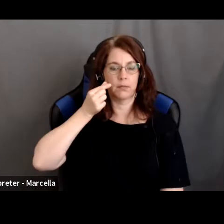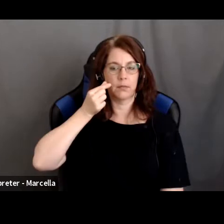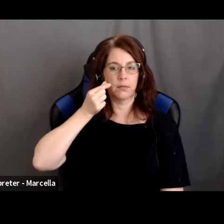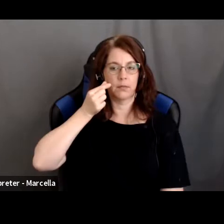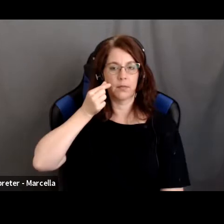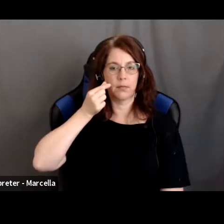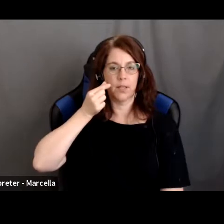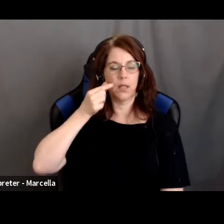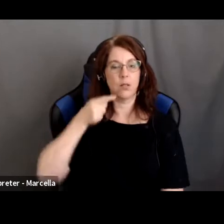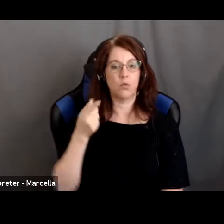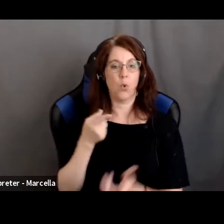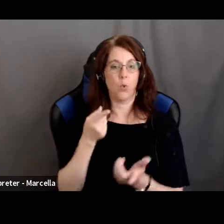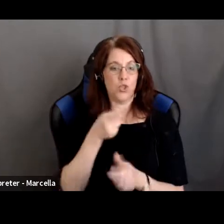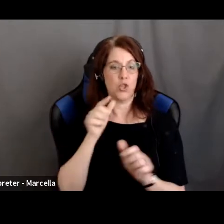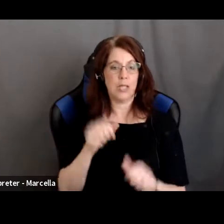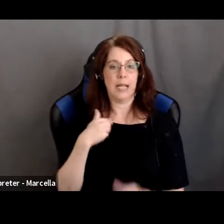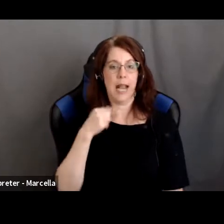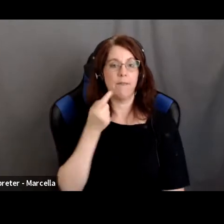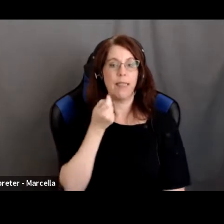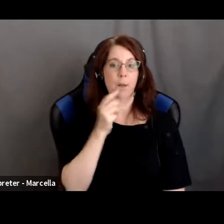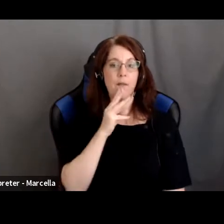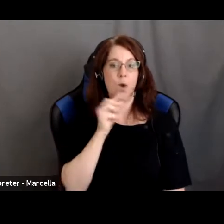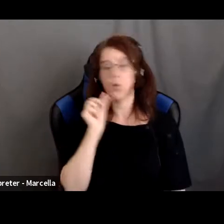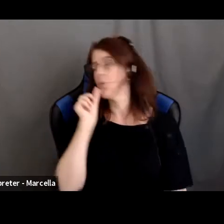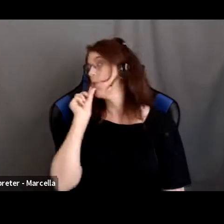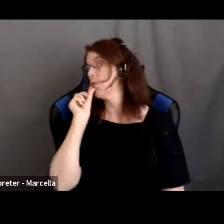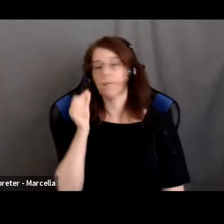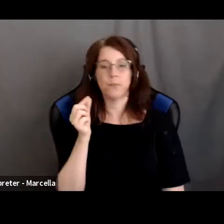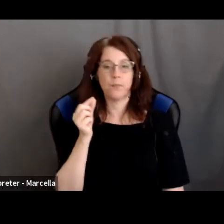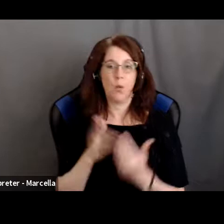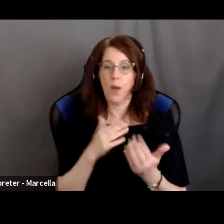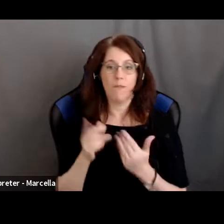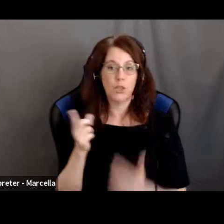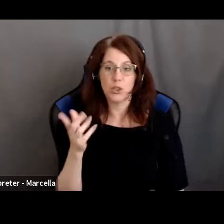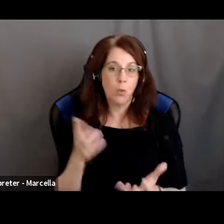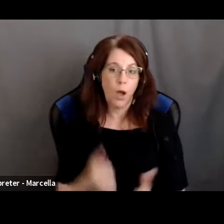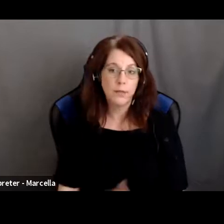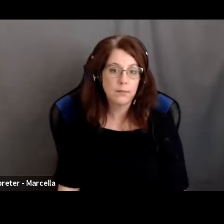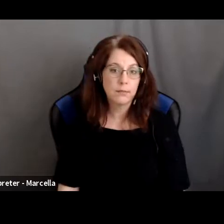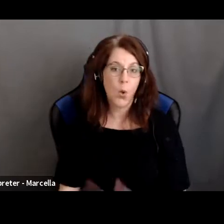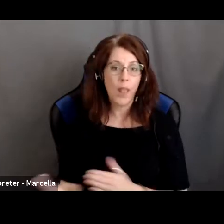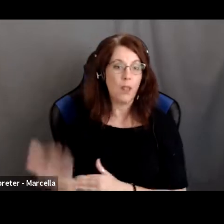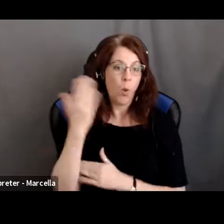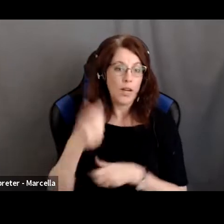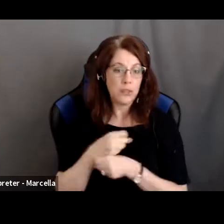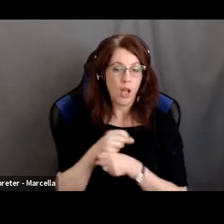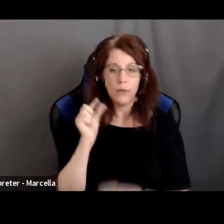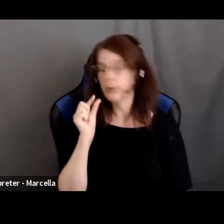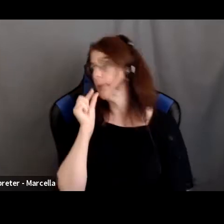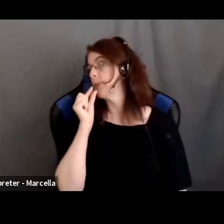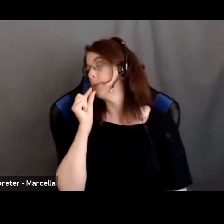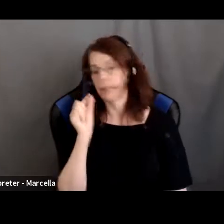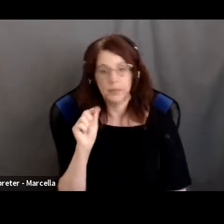mouth, so that she can have a sip of water whenever she wants, or in the mornings when she's having her coffee. She can have